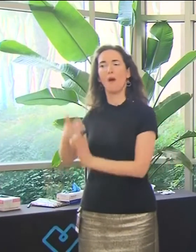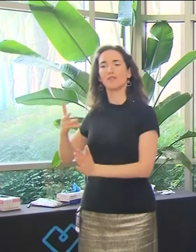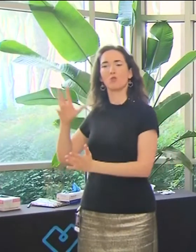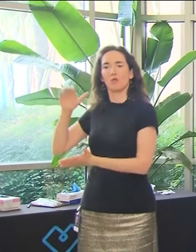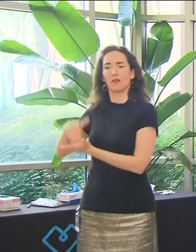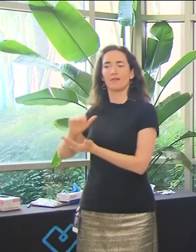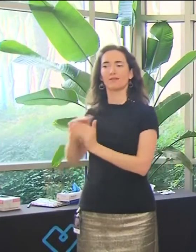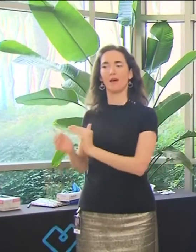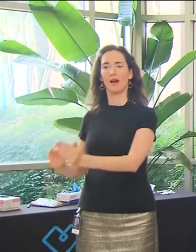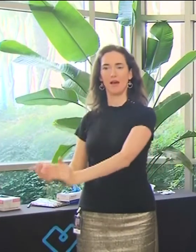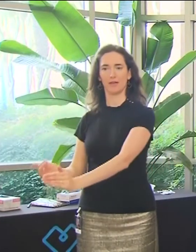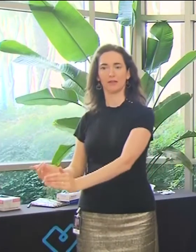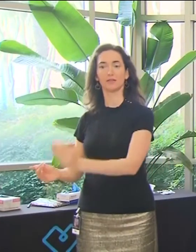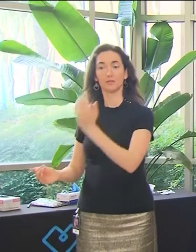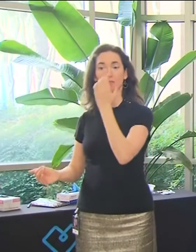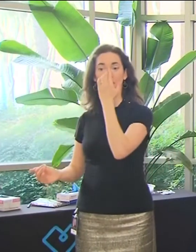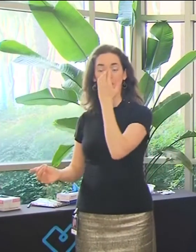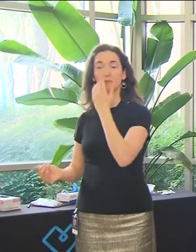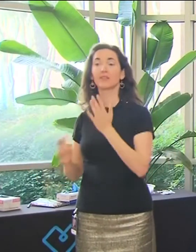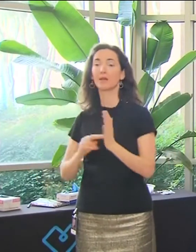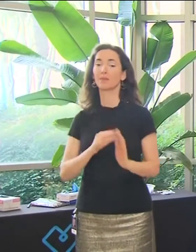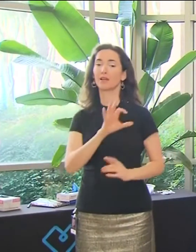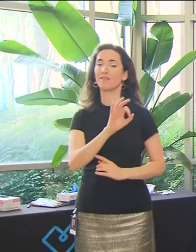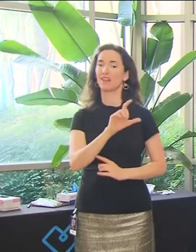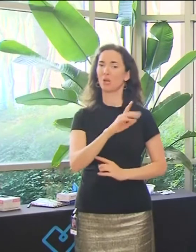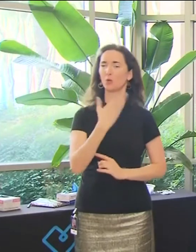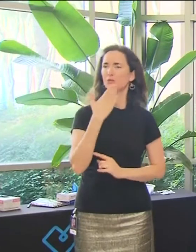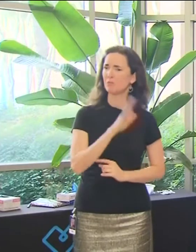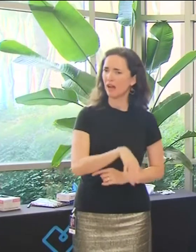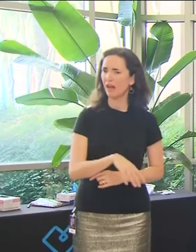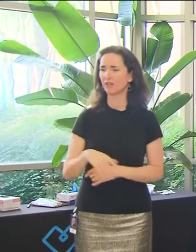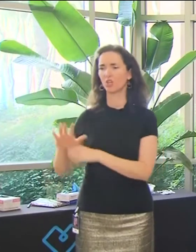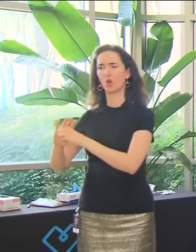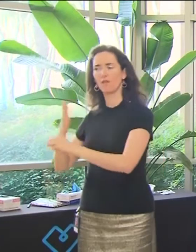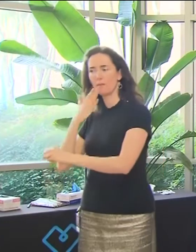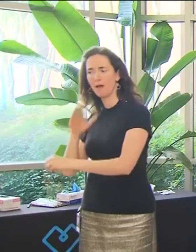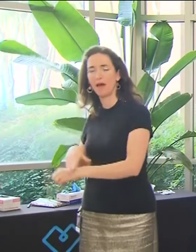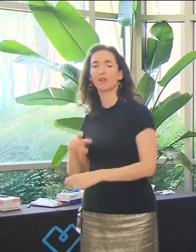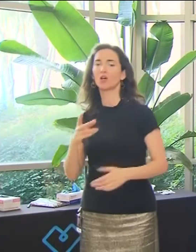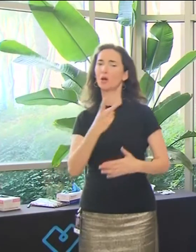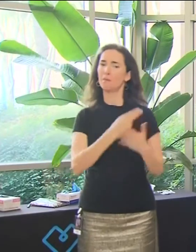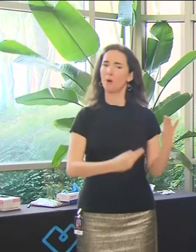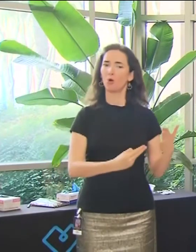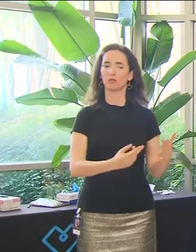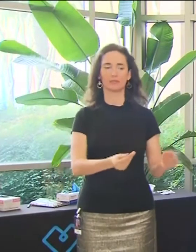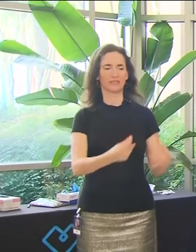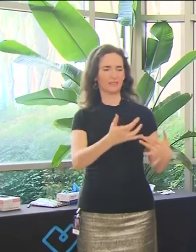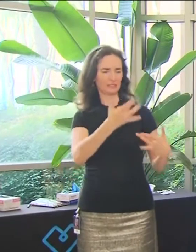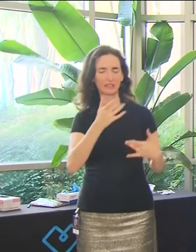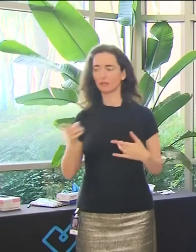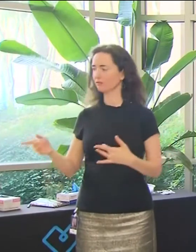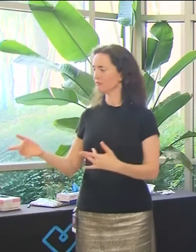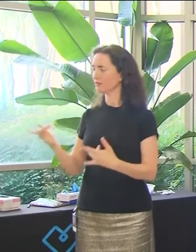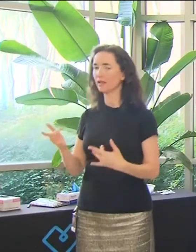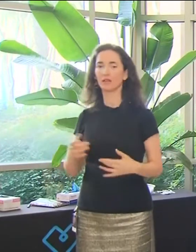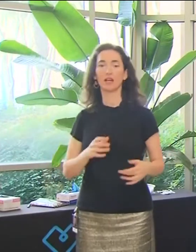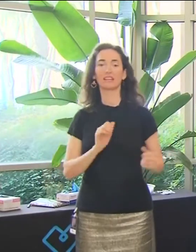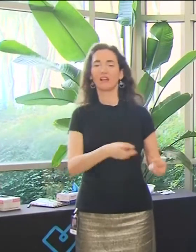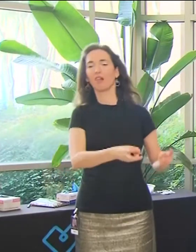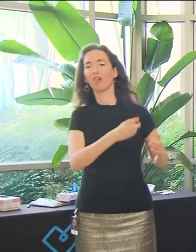So both diseases are bad. Both can make you sick, both can put you in the hospital, both can kill